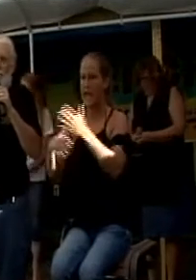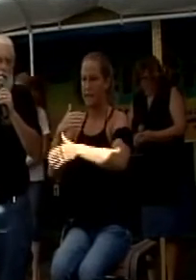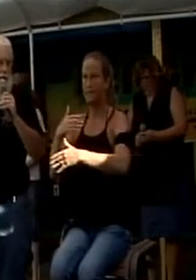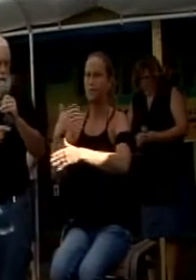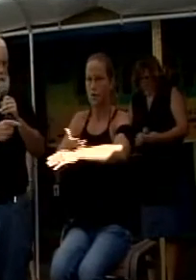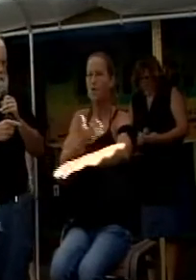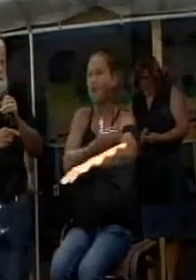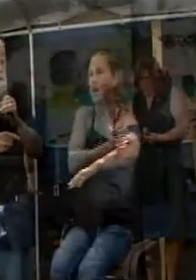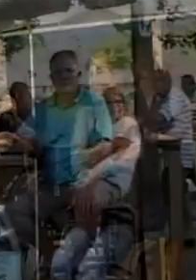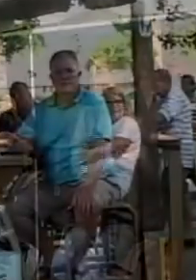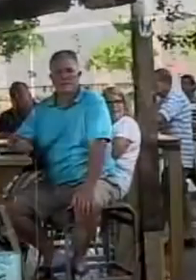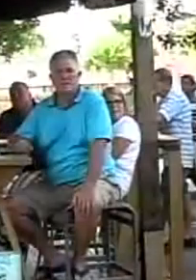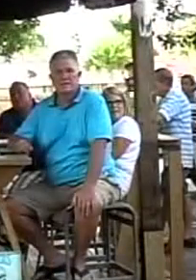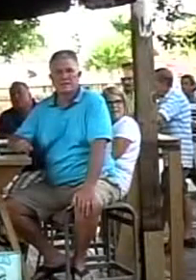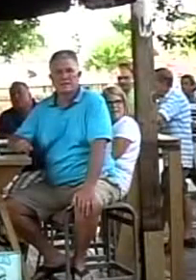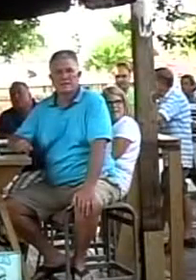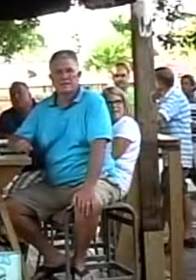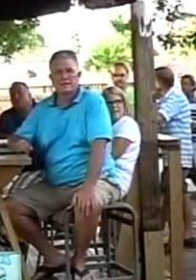cannot.